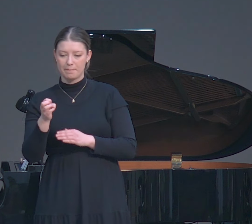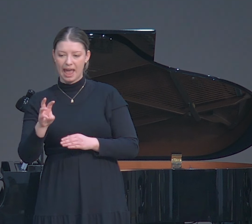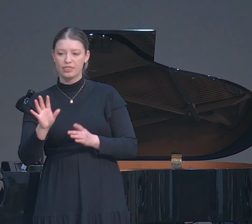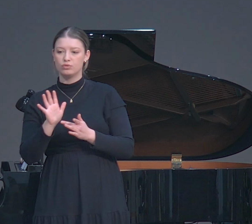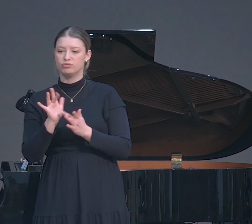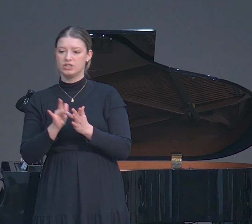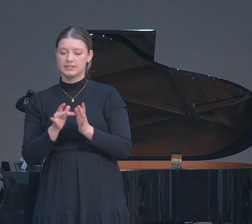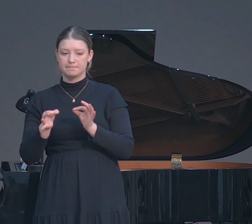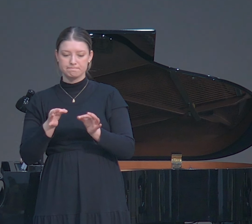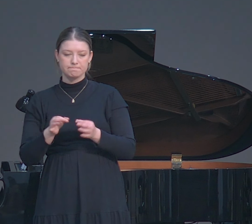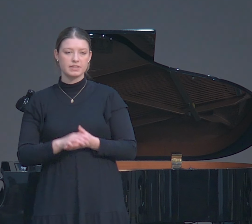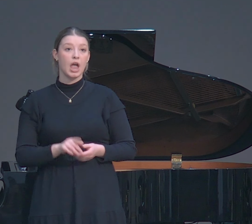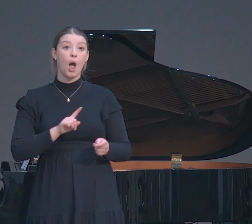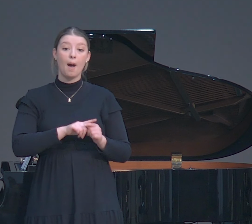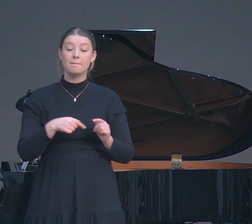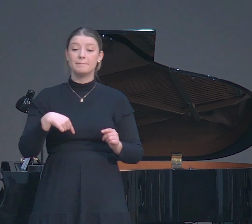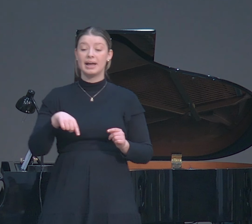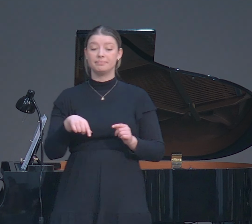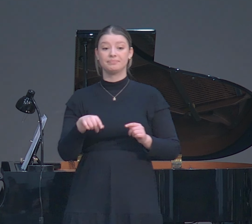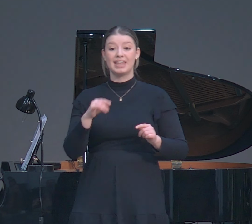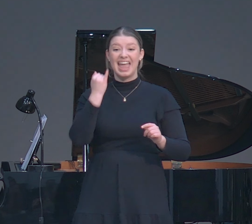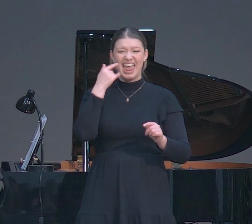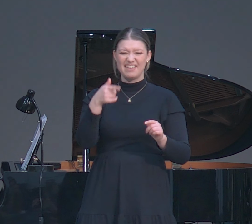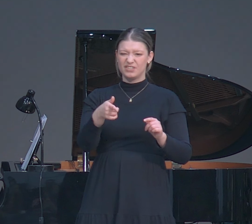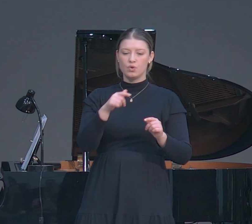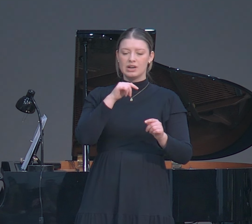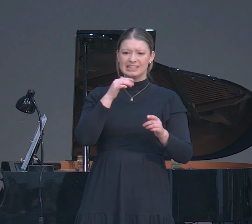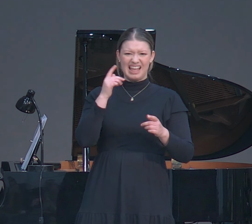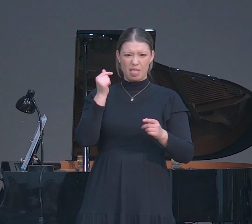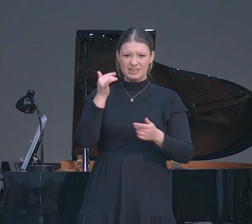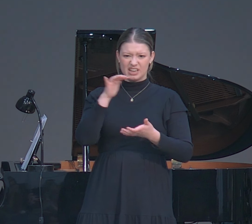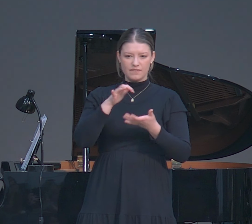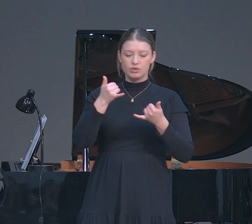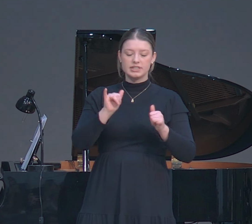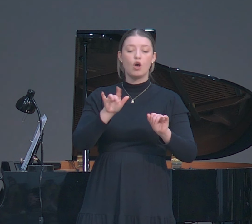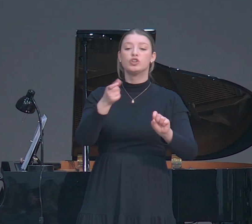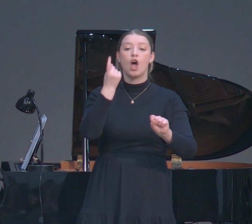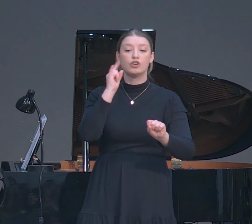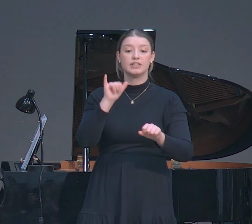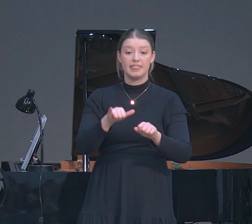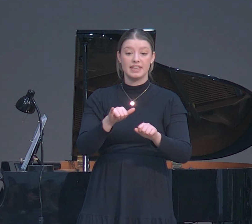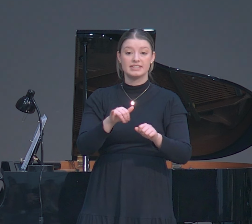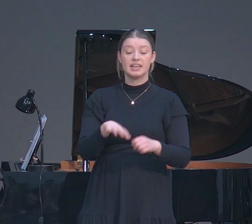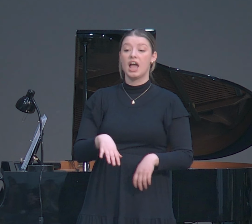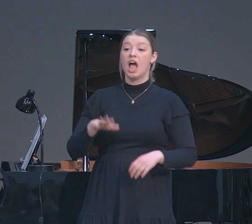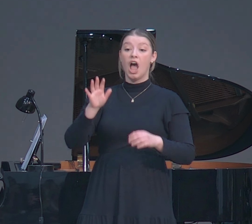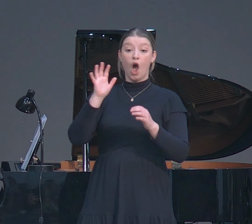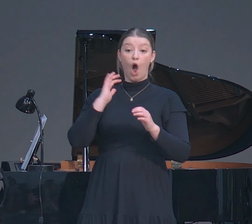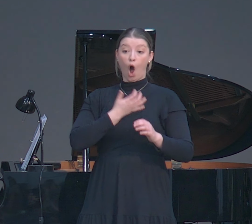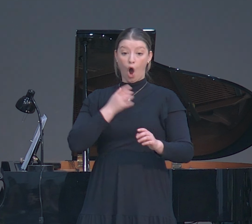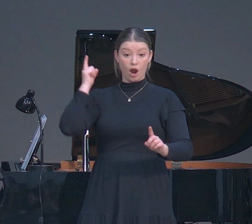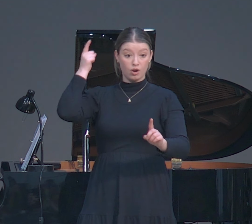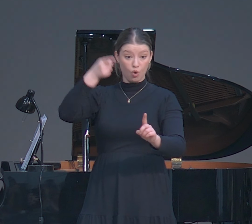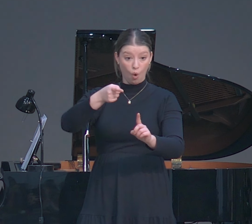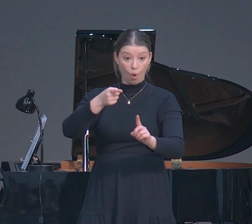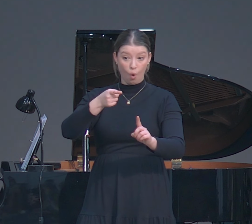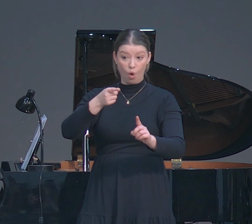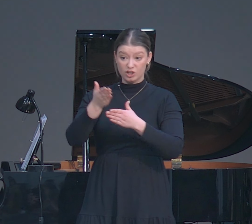mission among God's people, if you don't get anything, just get this, the mission among God's people isn't going to stop until Jesus returns. That's the